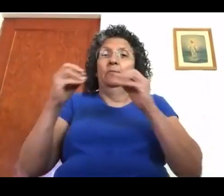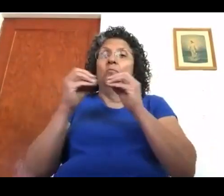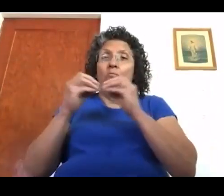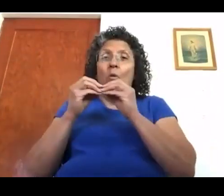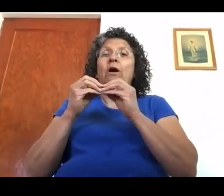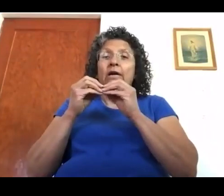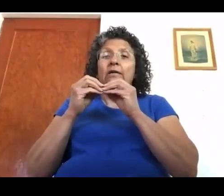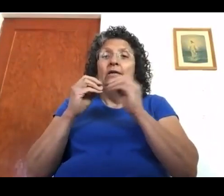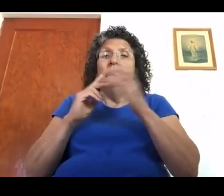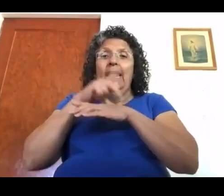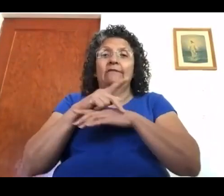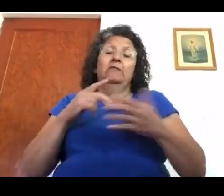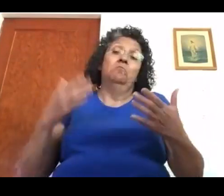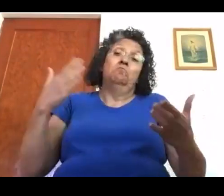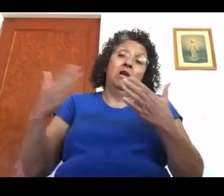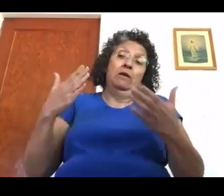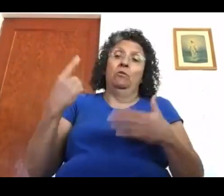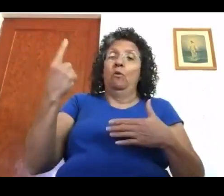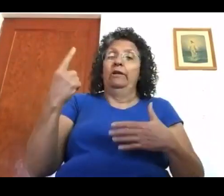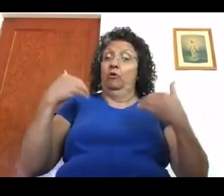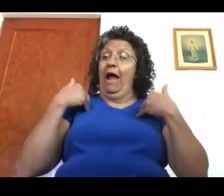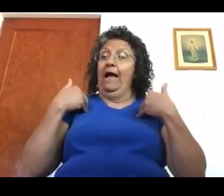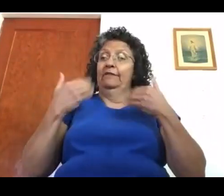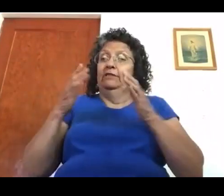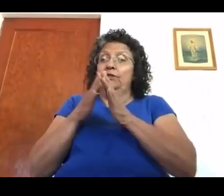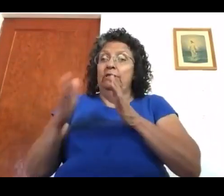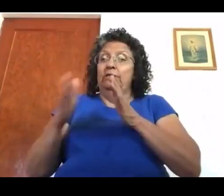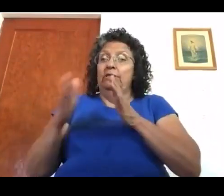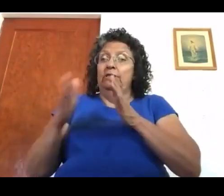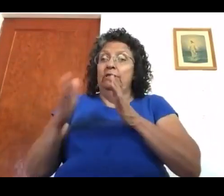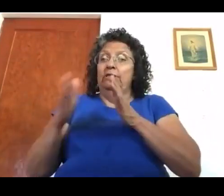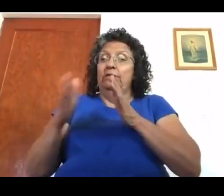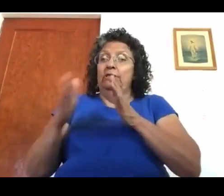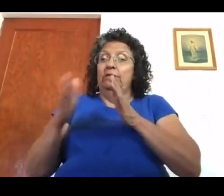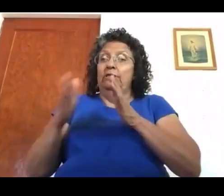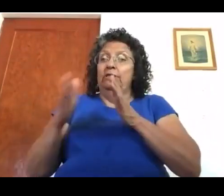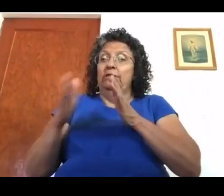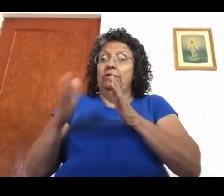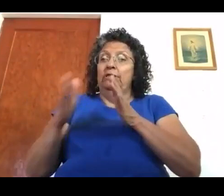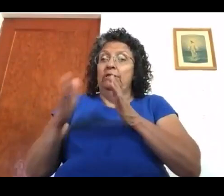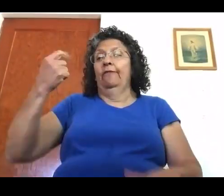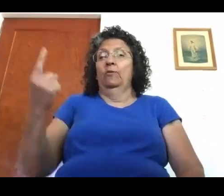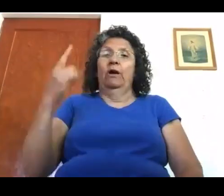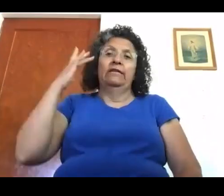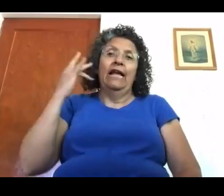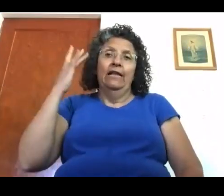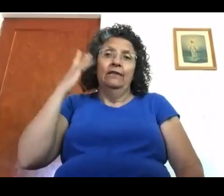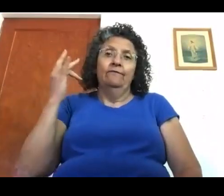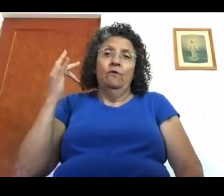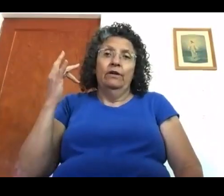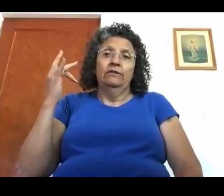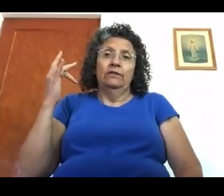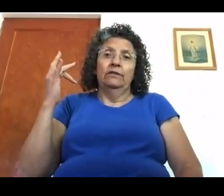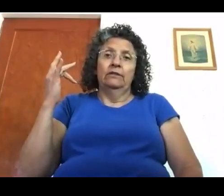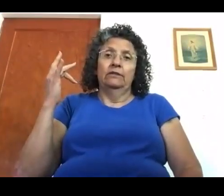have in your neighborhood. Another common one are the California or Mexican poppies. This is a seed